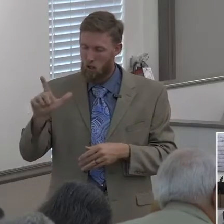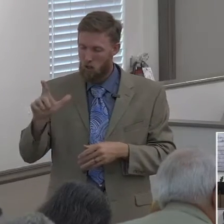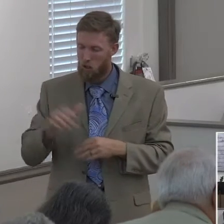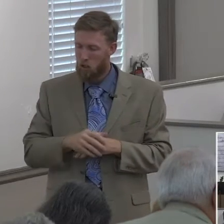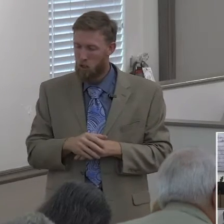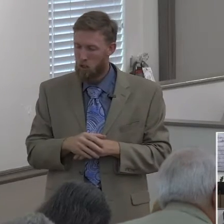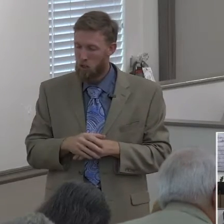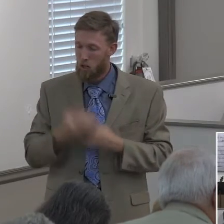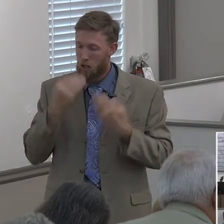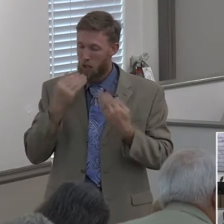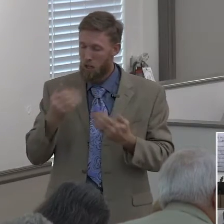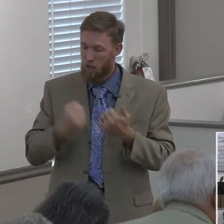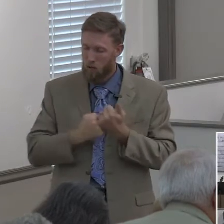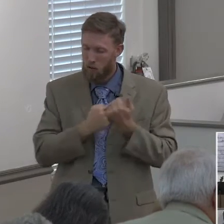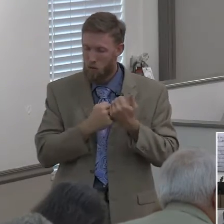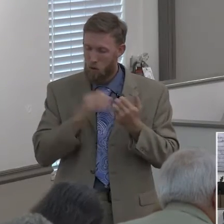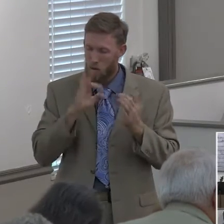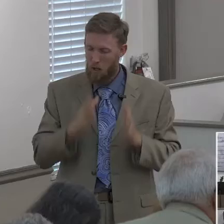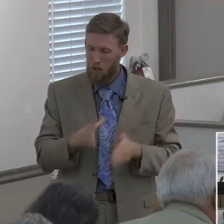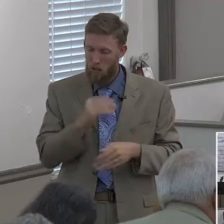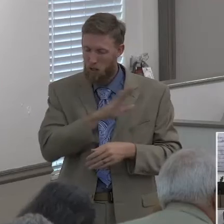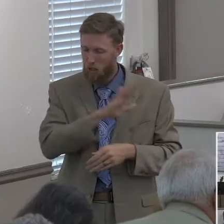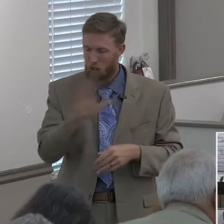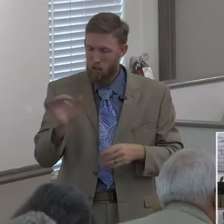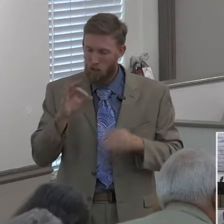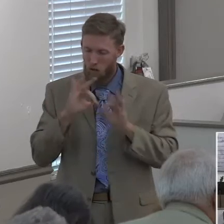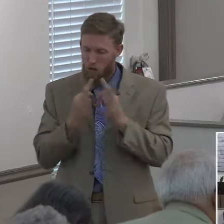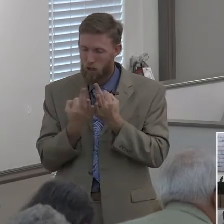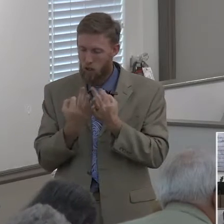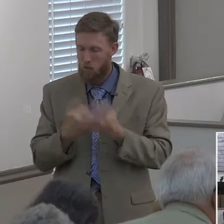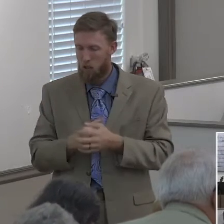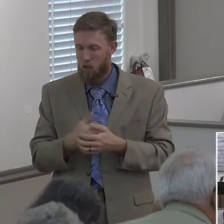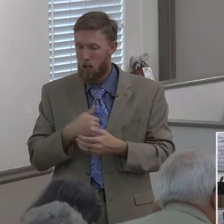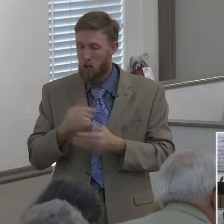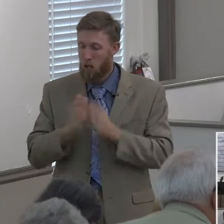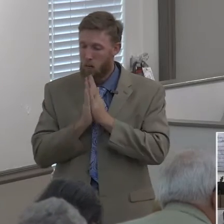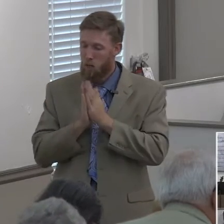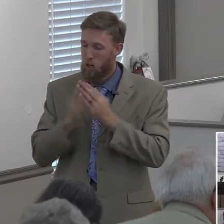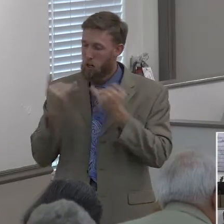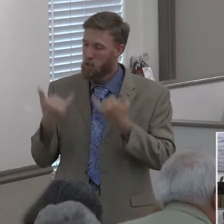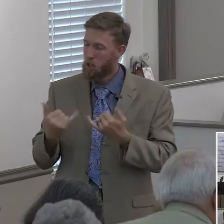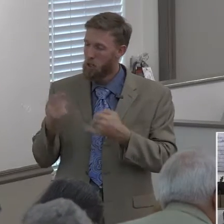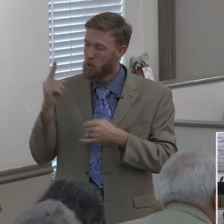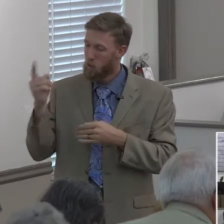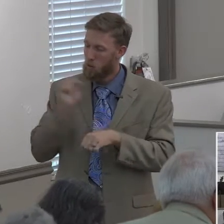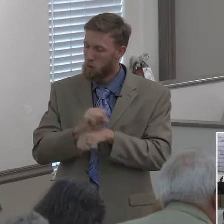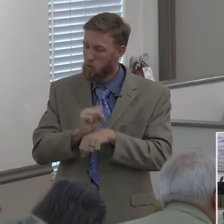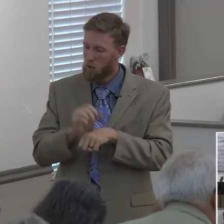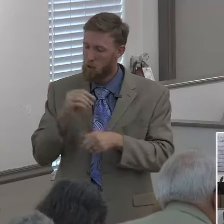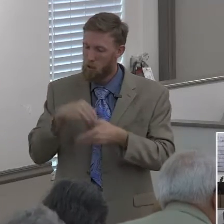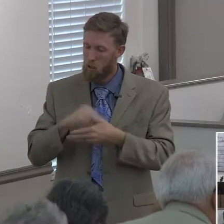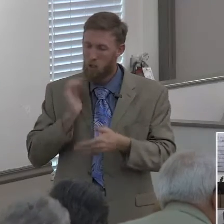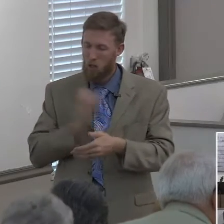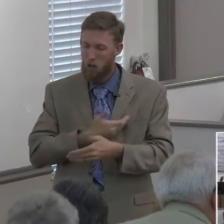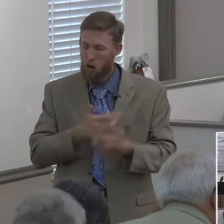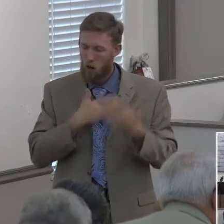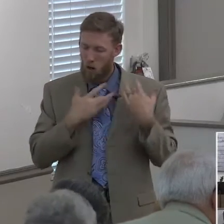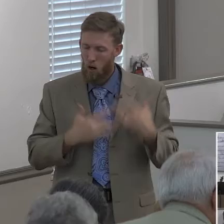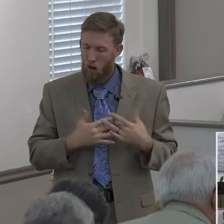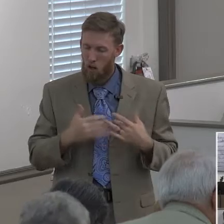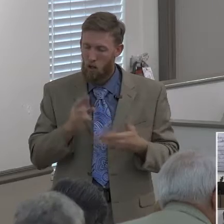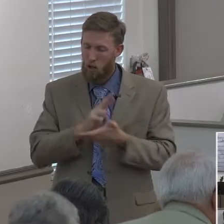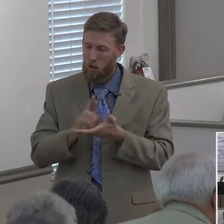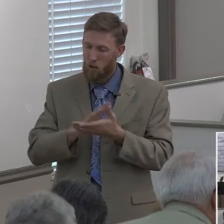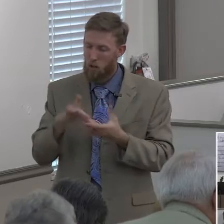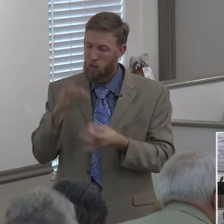for the assistant pastors and their families. And God, I pray now that You will just work in our hearts. I pray